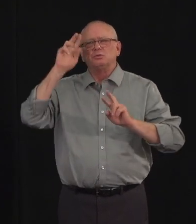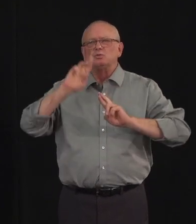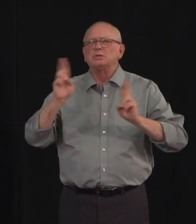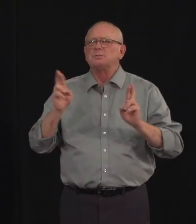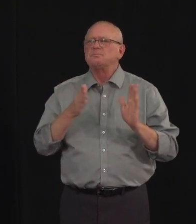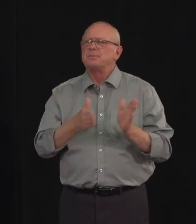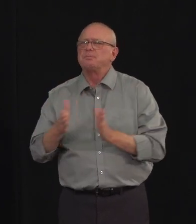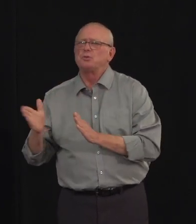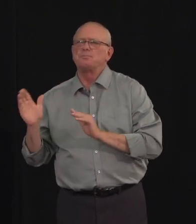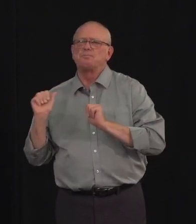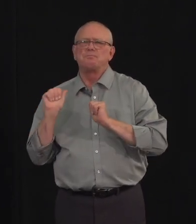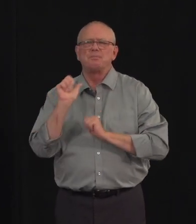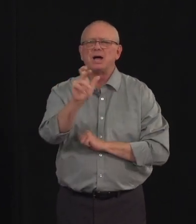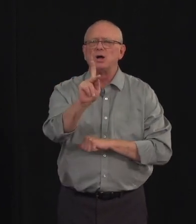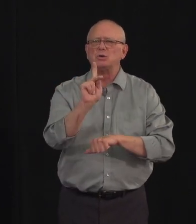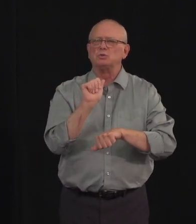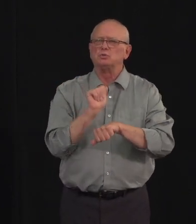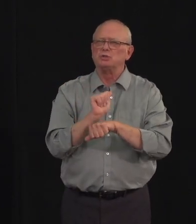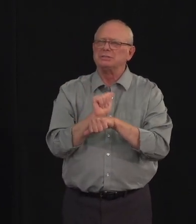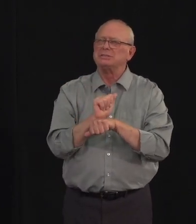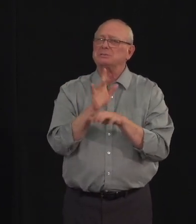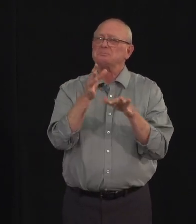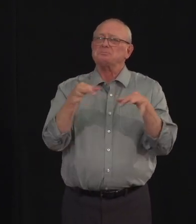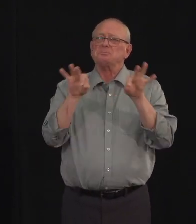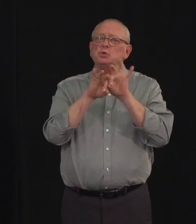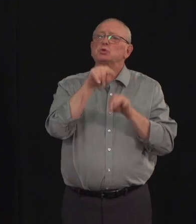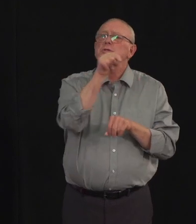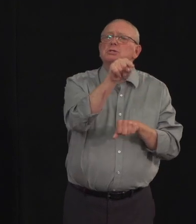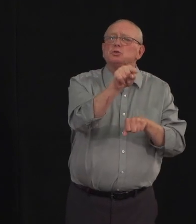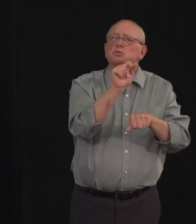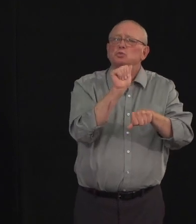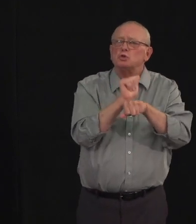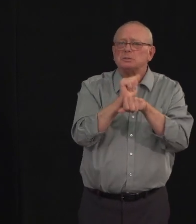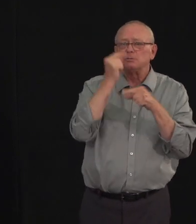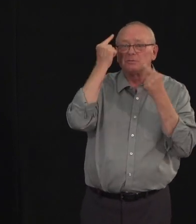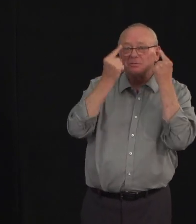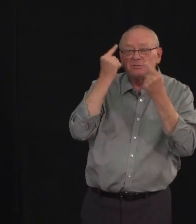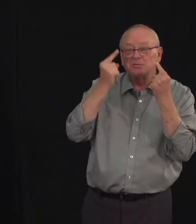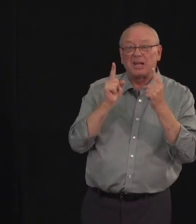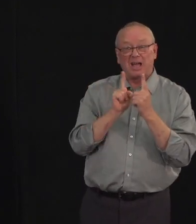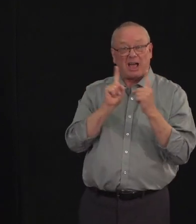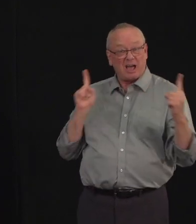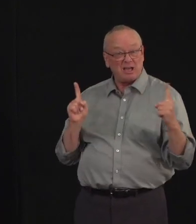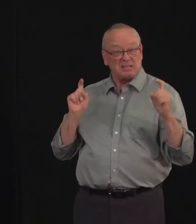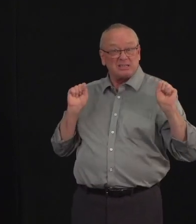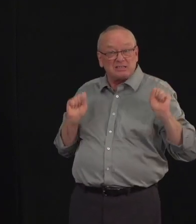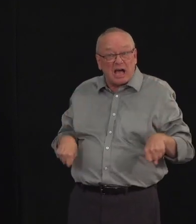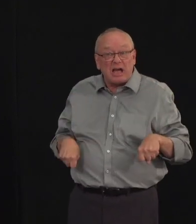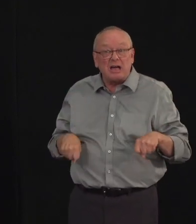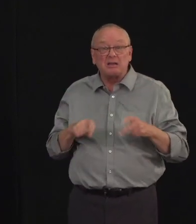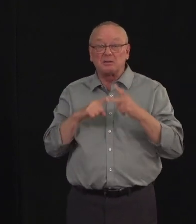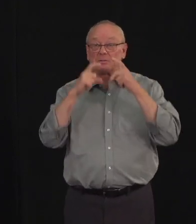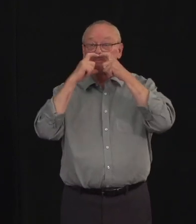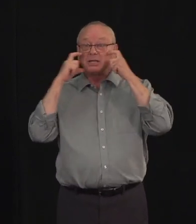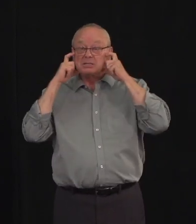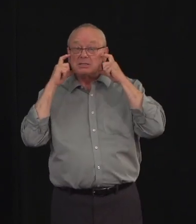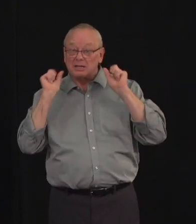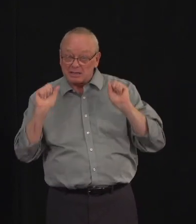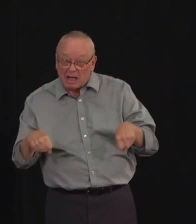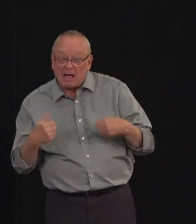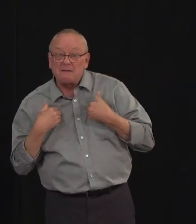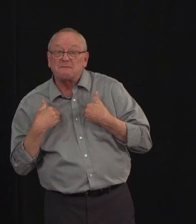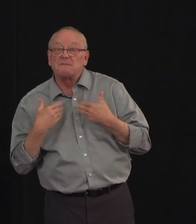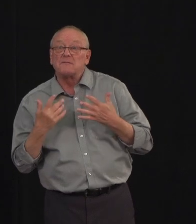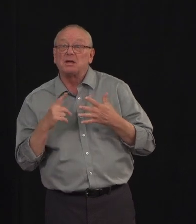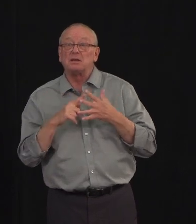workplaces need to consider how they will ensure that distancing and masking when needed are firmly embedded in their